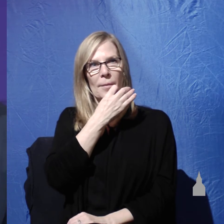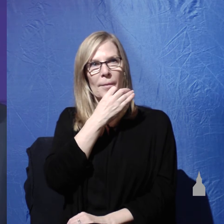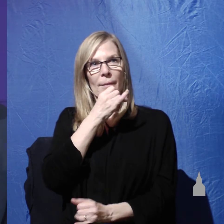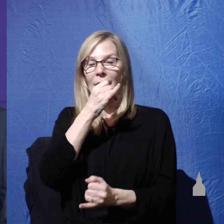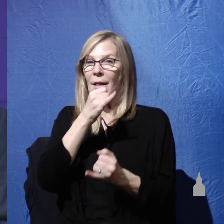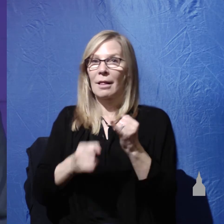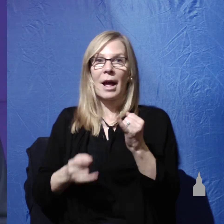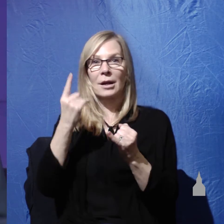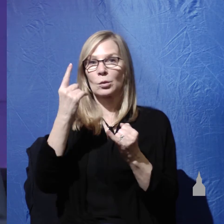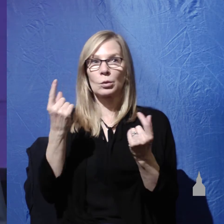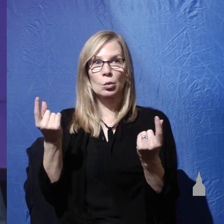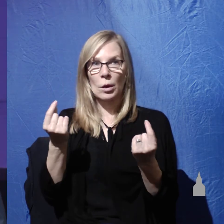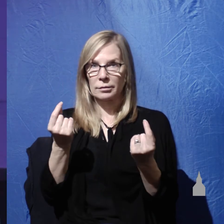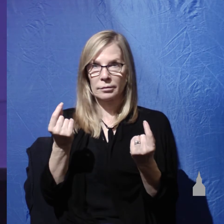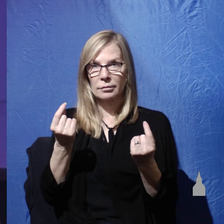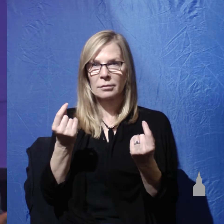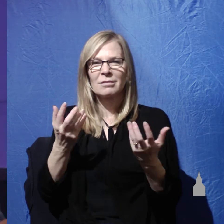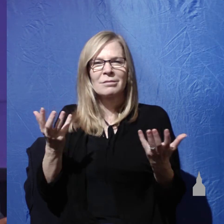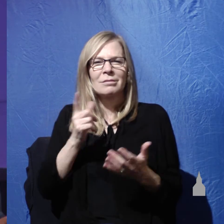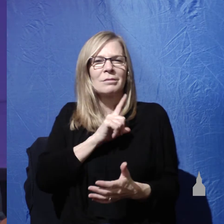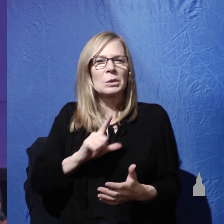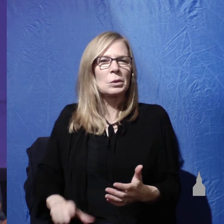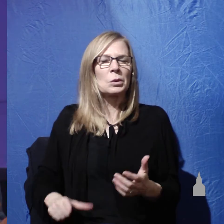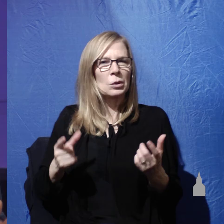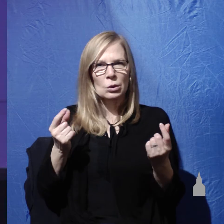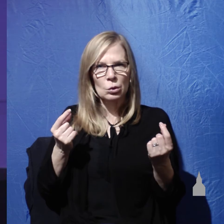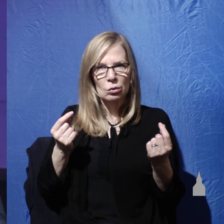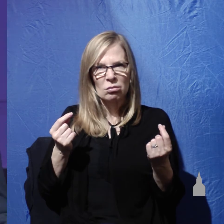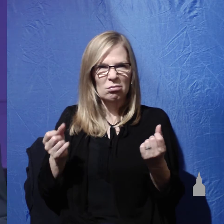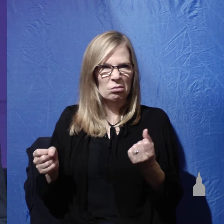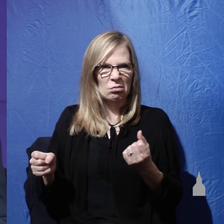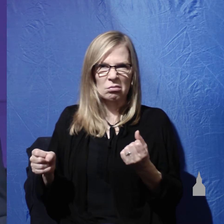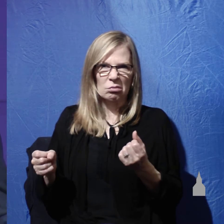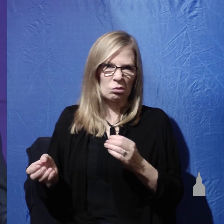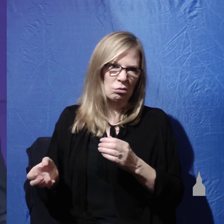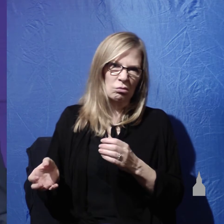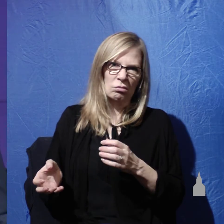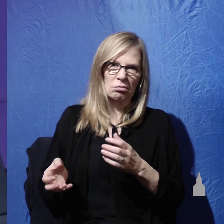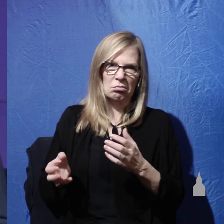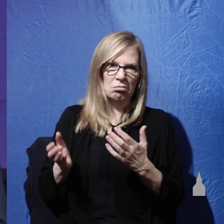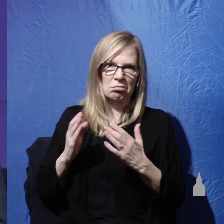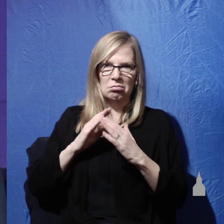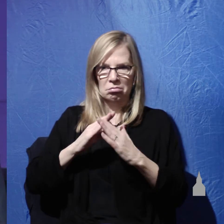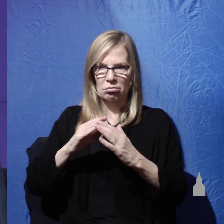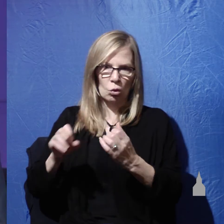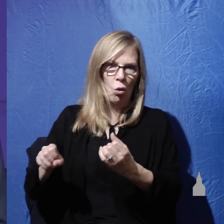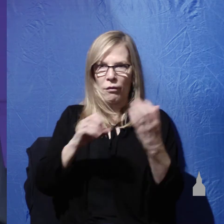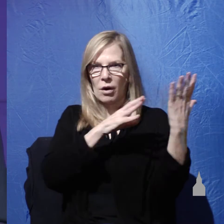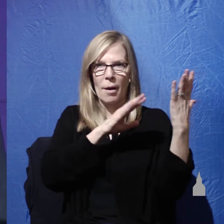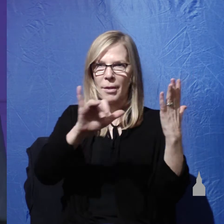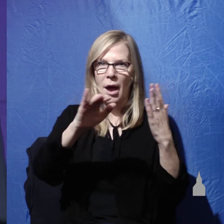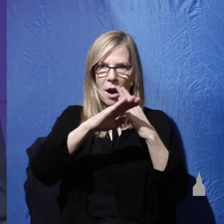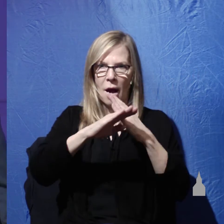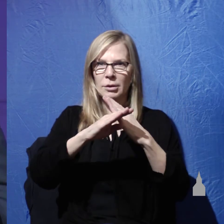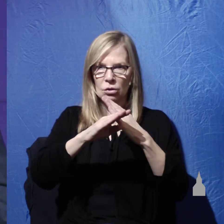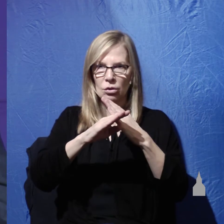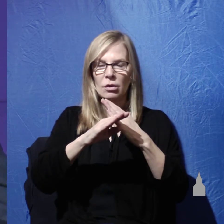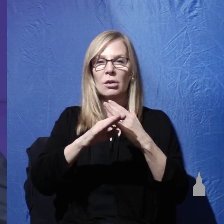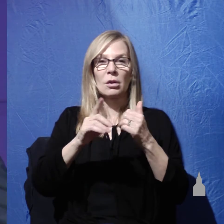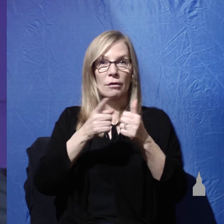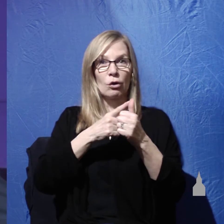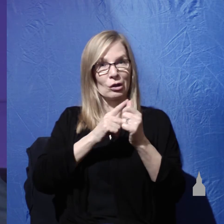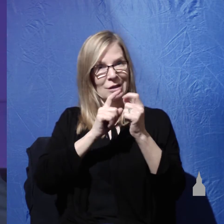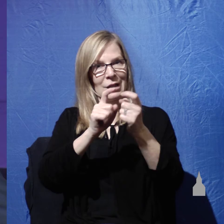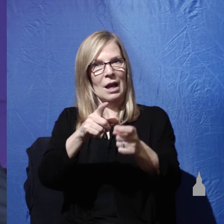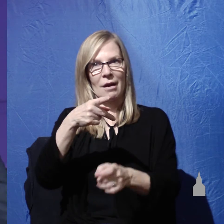The last one is this. What did the Lord do to overcome an obstacle in Paul's efforts to evangelize the people of Rome? He did it by